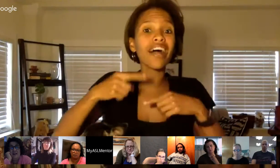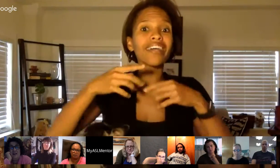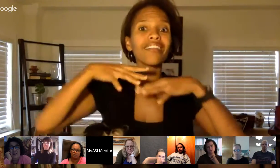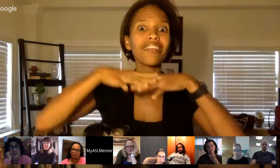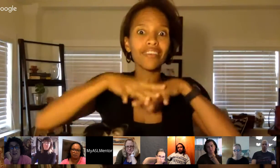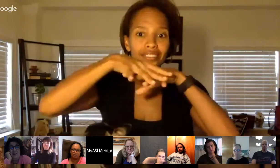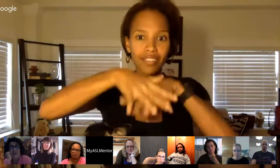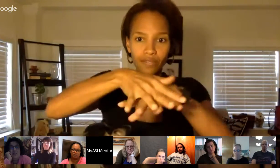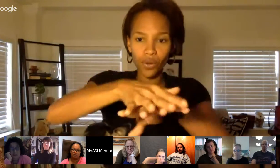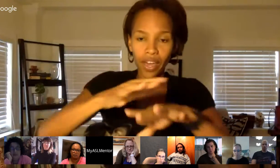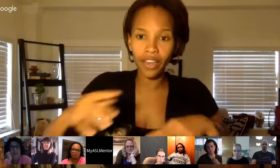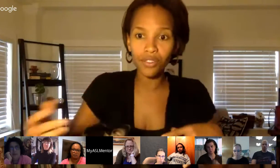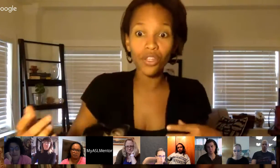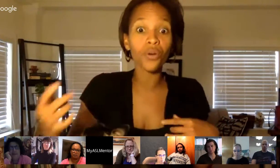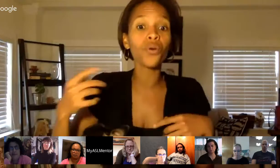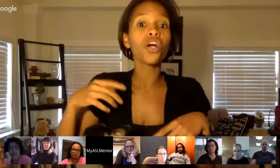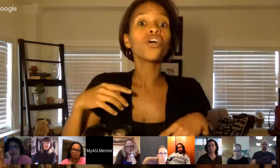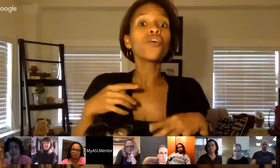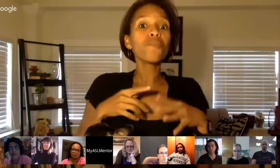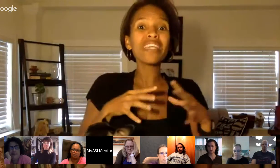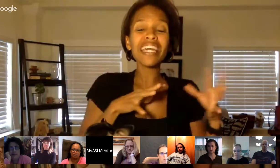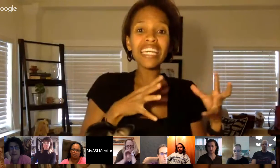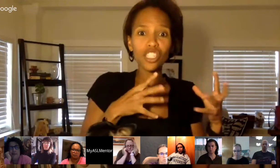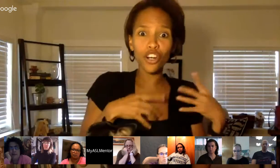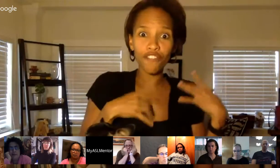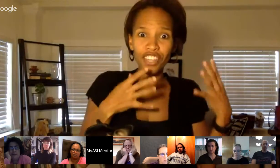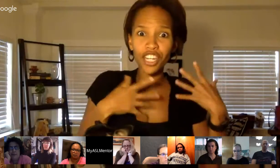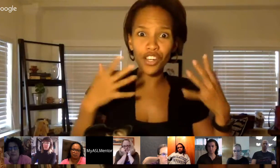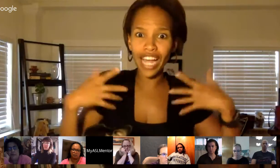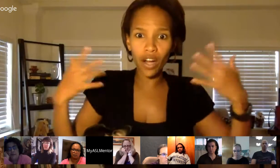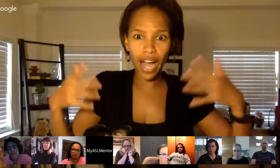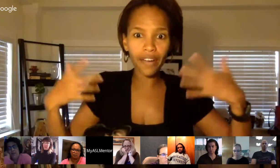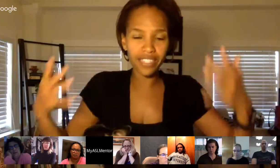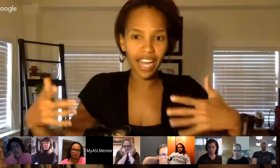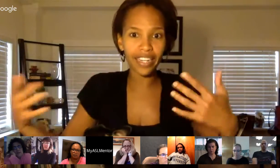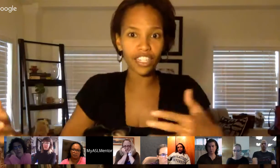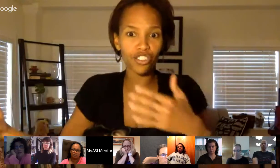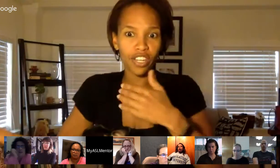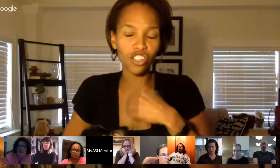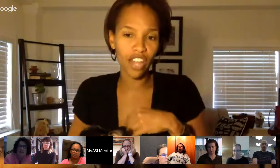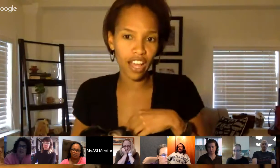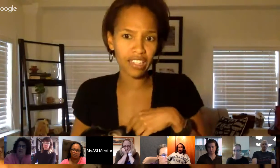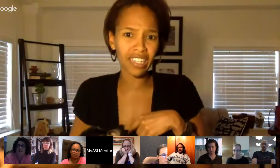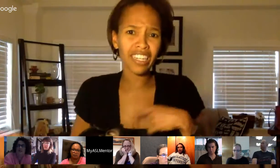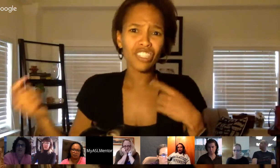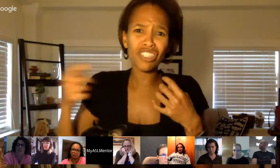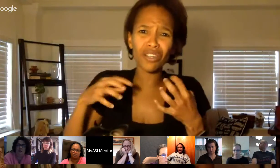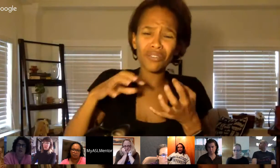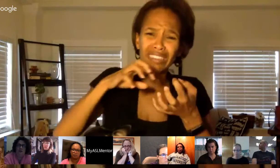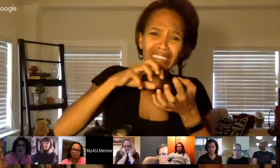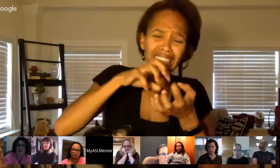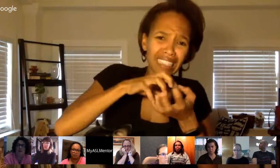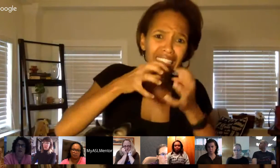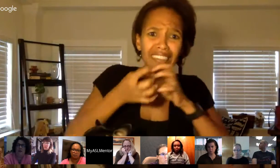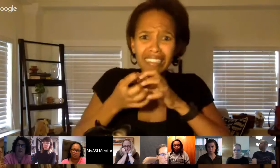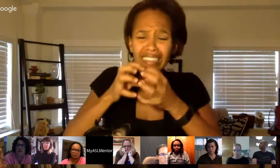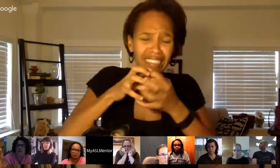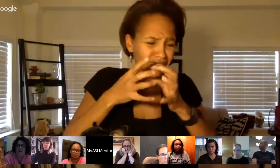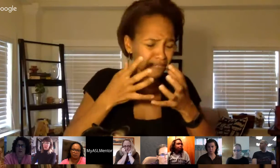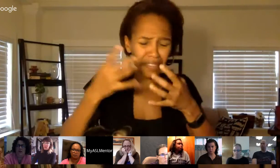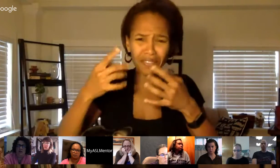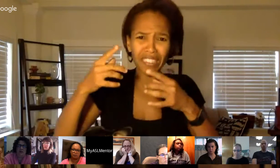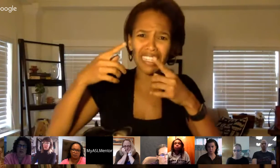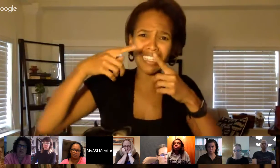old sign this, okay? So the beginning is her figuring out how to sign intersectionality. She goes